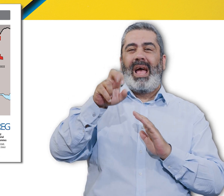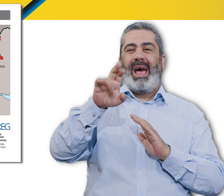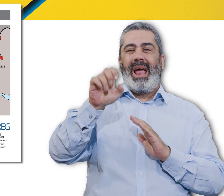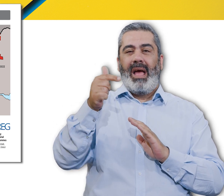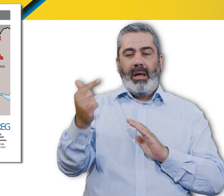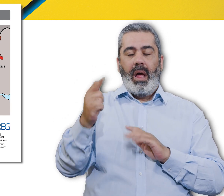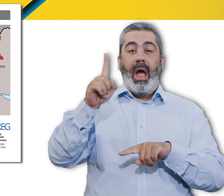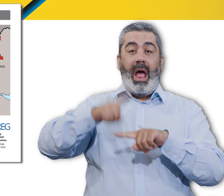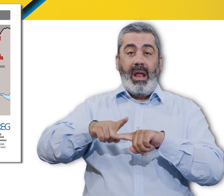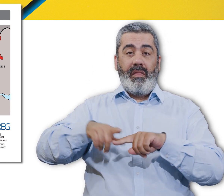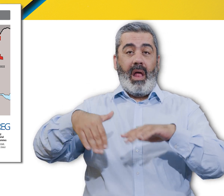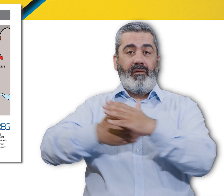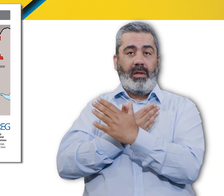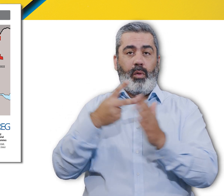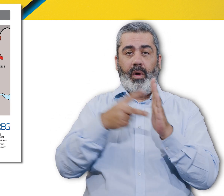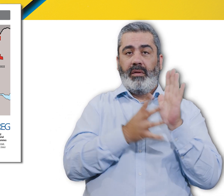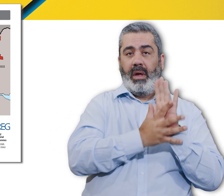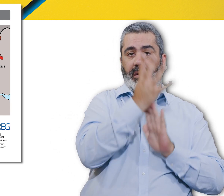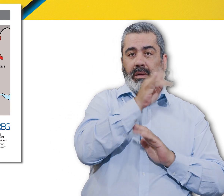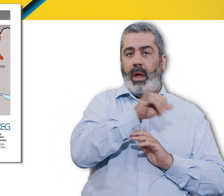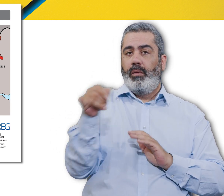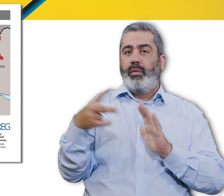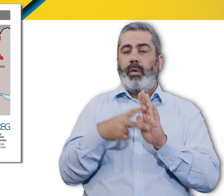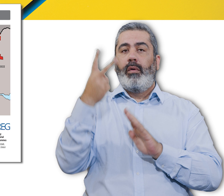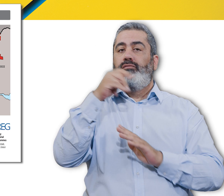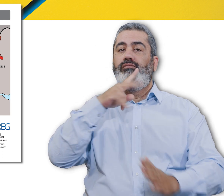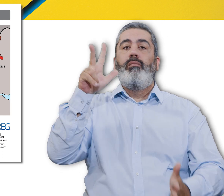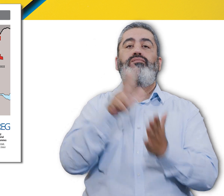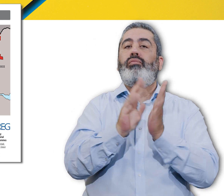2014-2020. The Inter-IPA CBC Program Greece-Albania